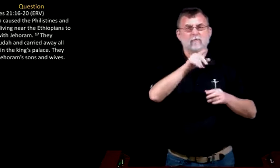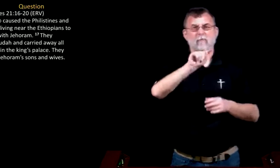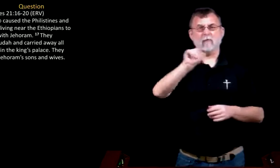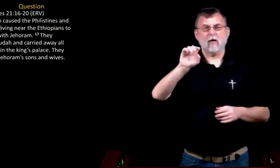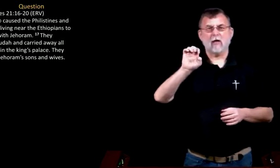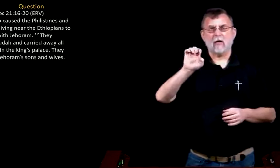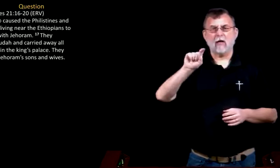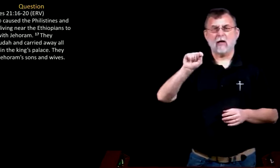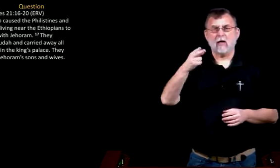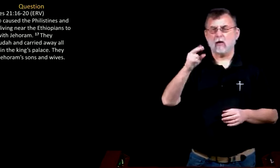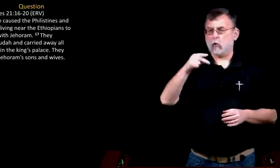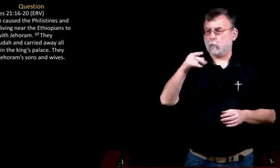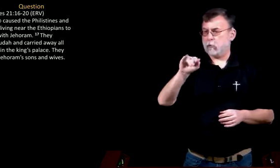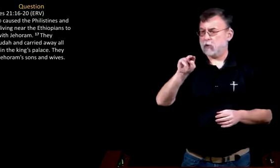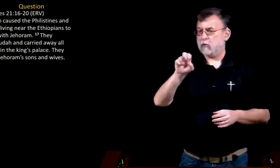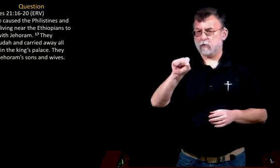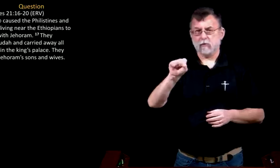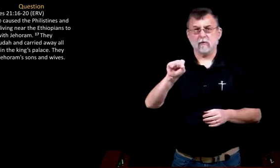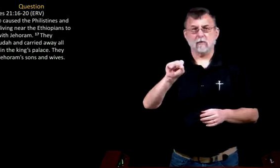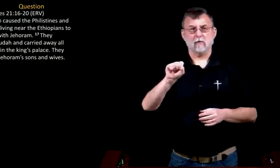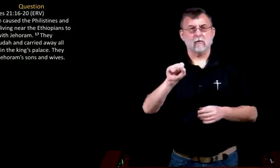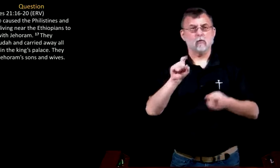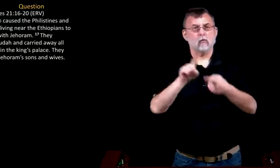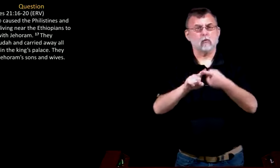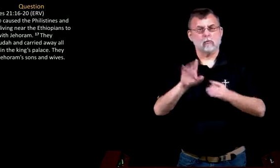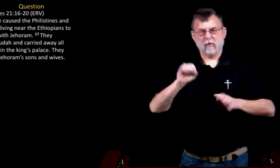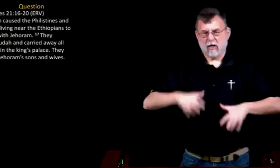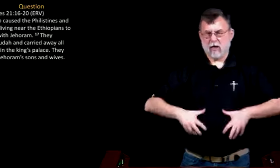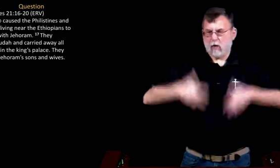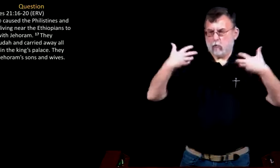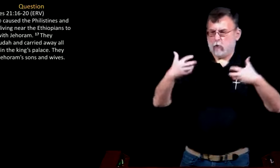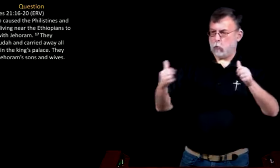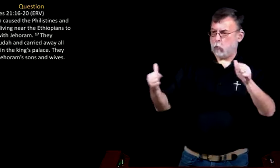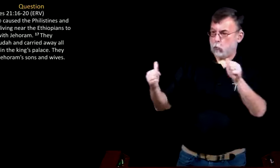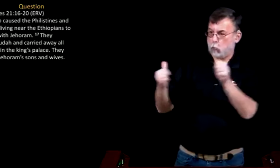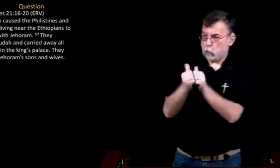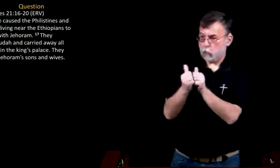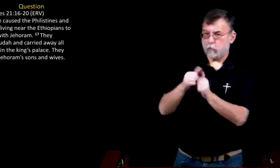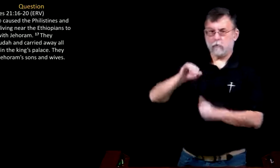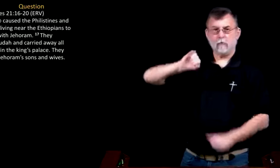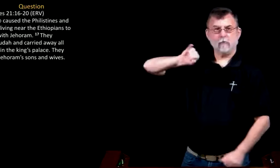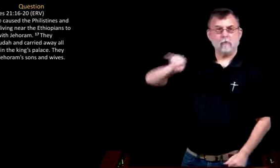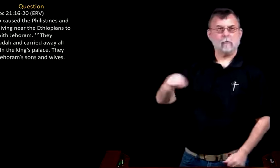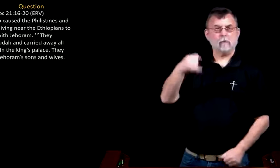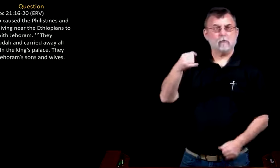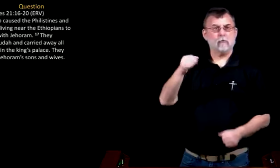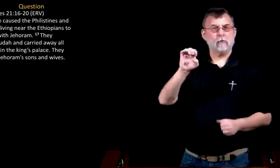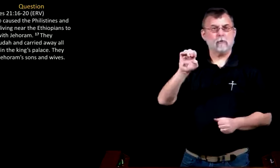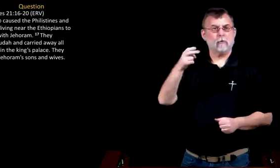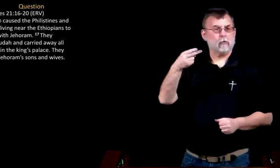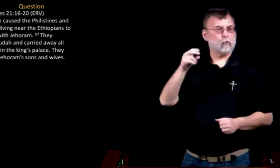the Ethiopians to be angry with Jehoram.